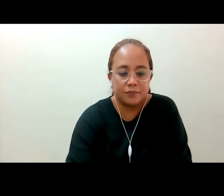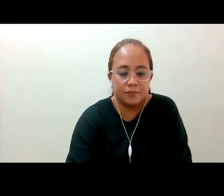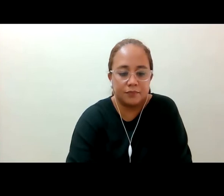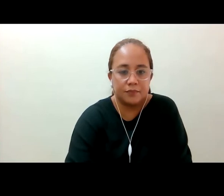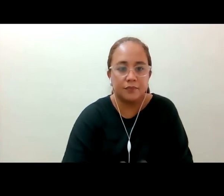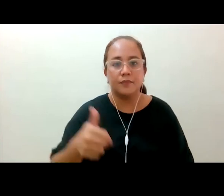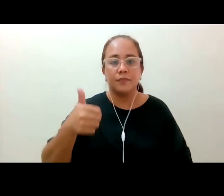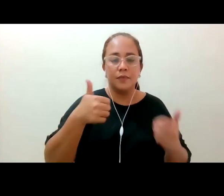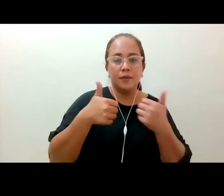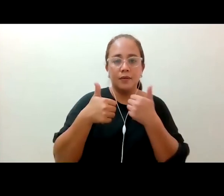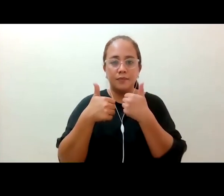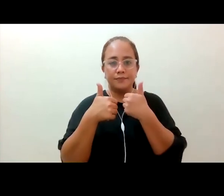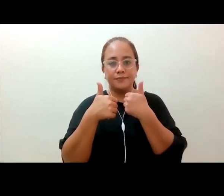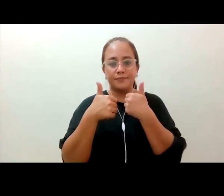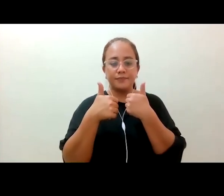Okay.